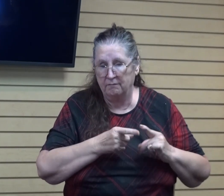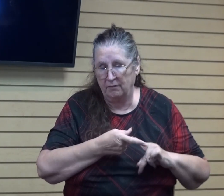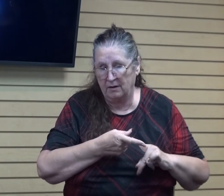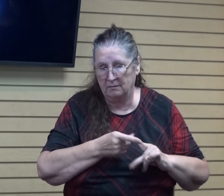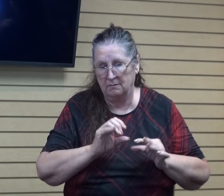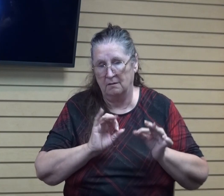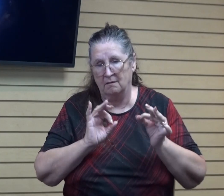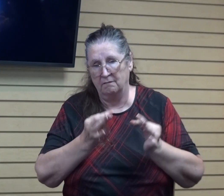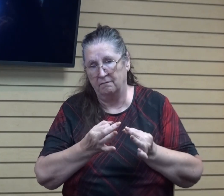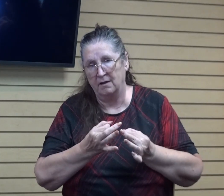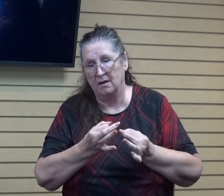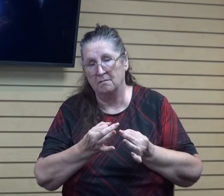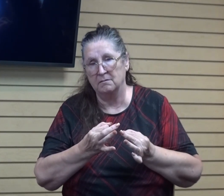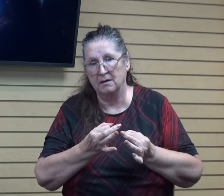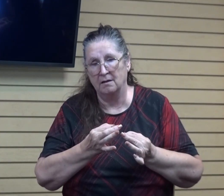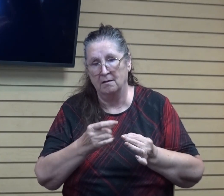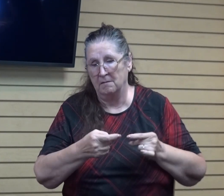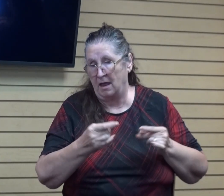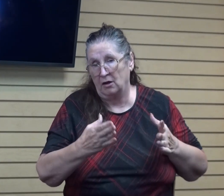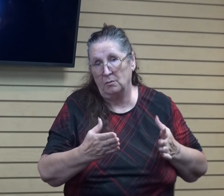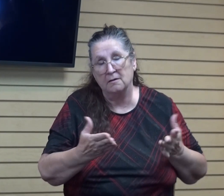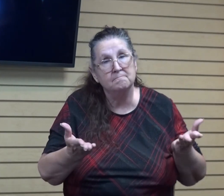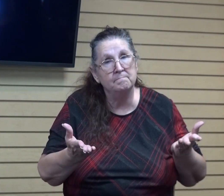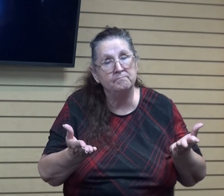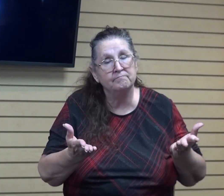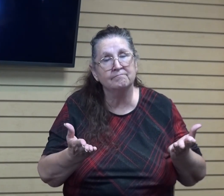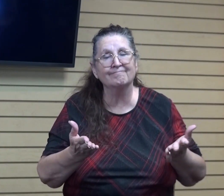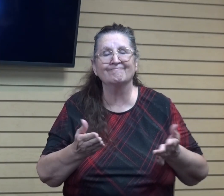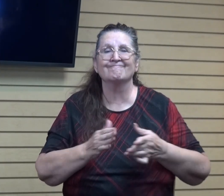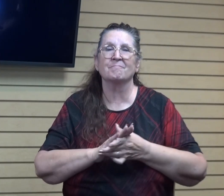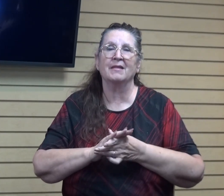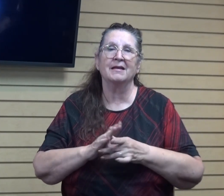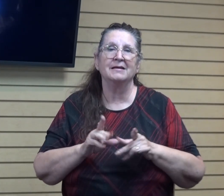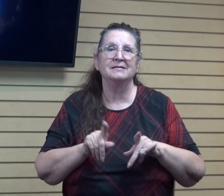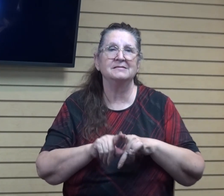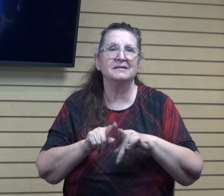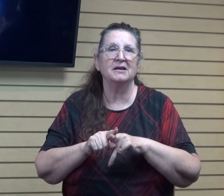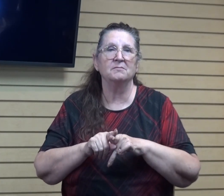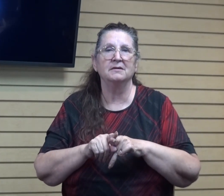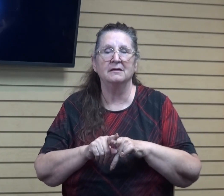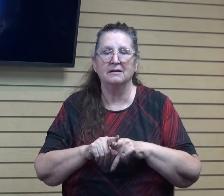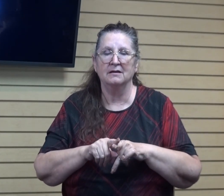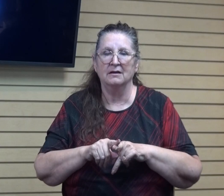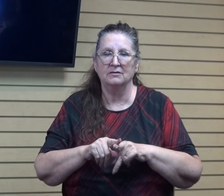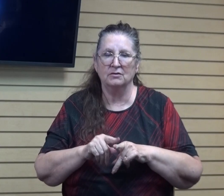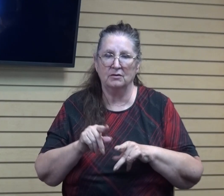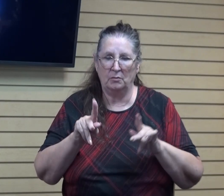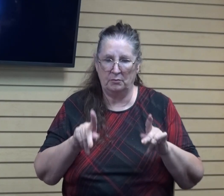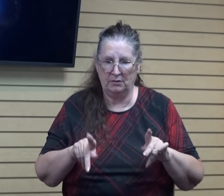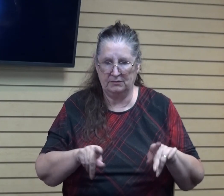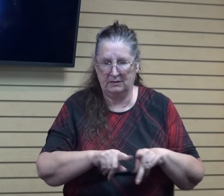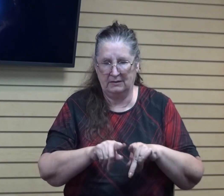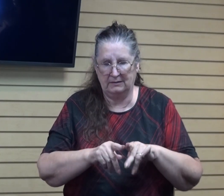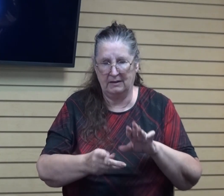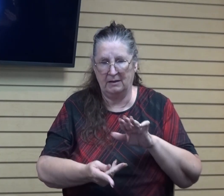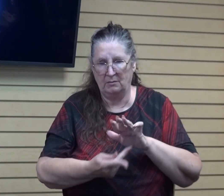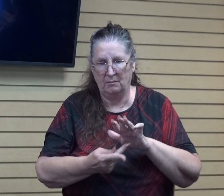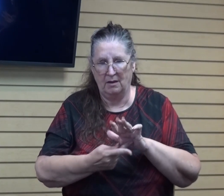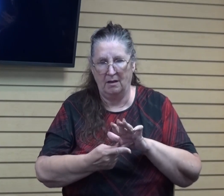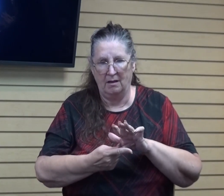your enemy? Well, folks, just like it took someone like Paul, who was broken and known as Saul of